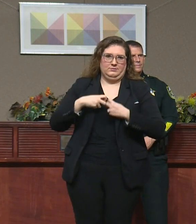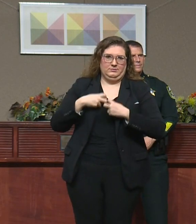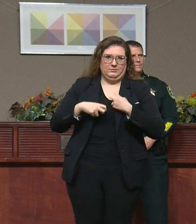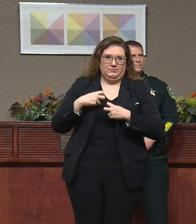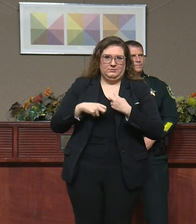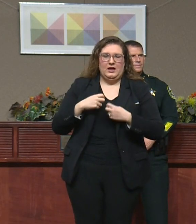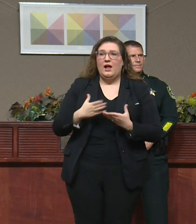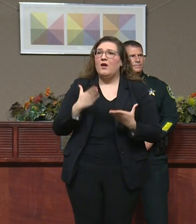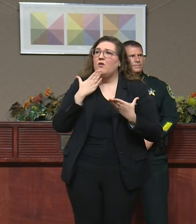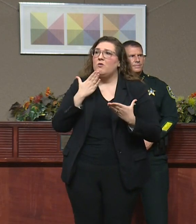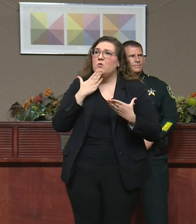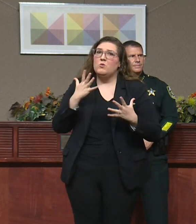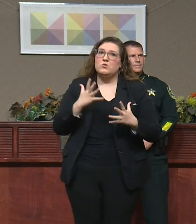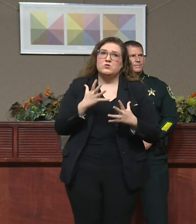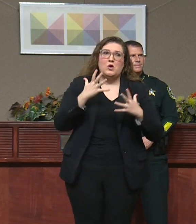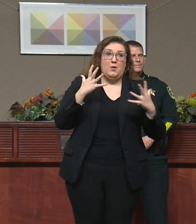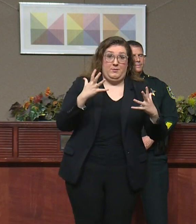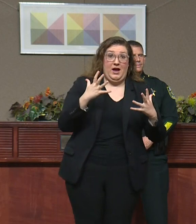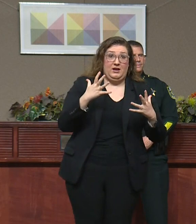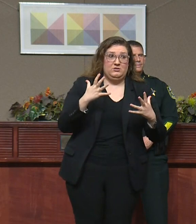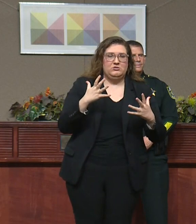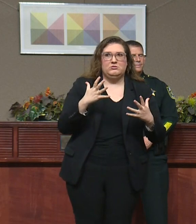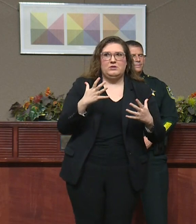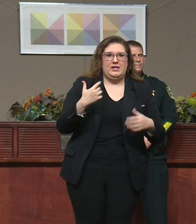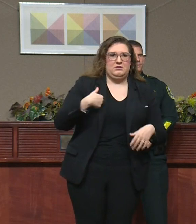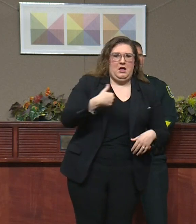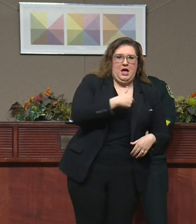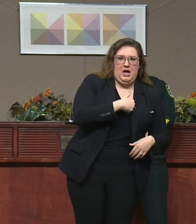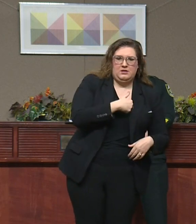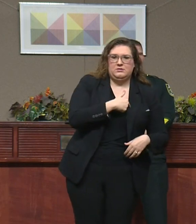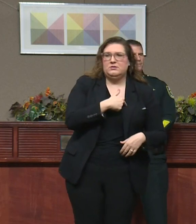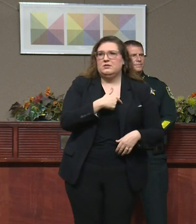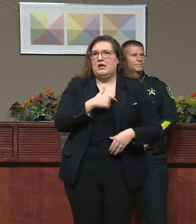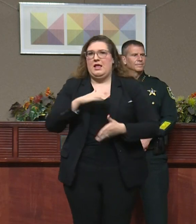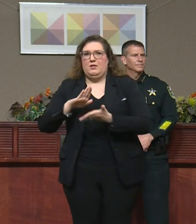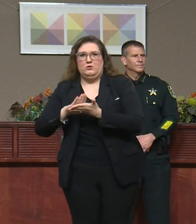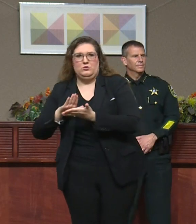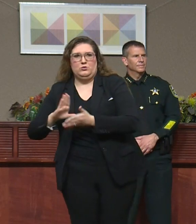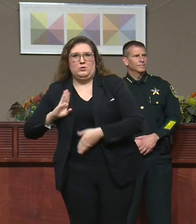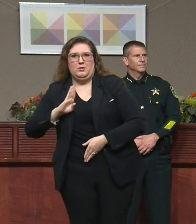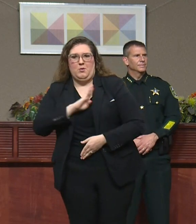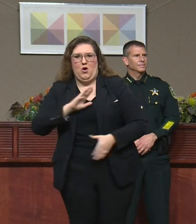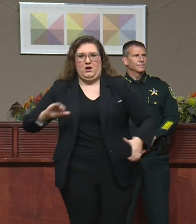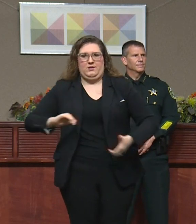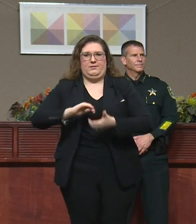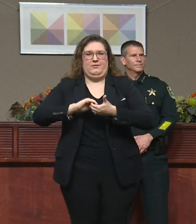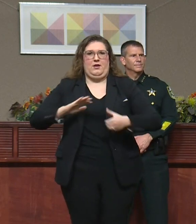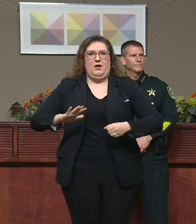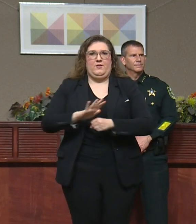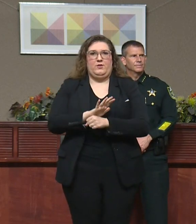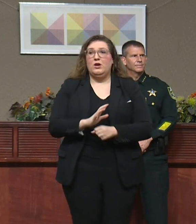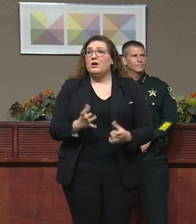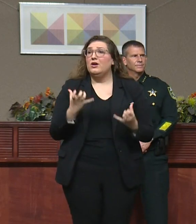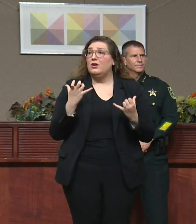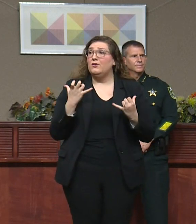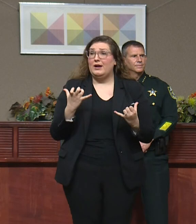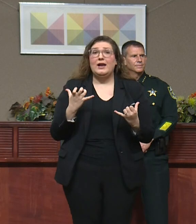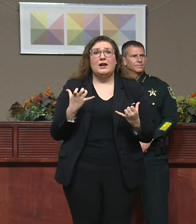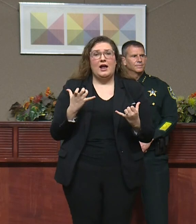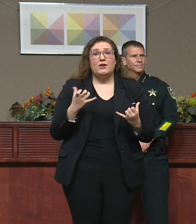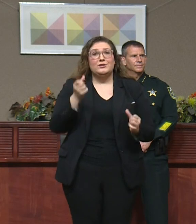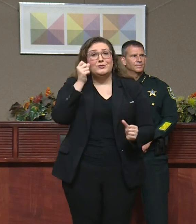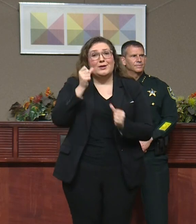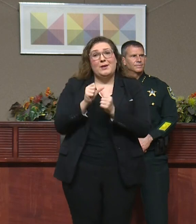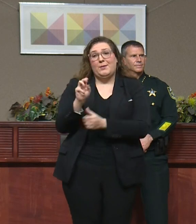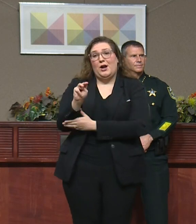appreciate the partnership of our school board as we lead the district through this crisis. It is a good time to remember that May